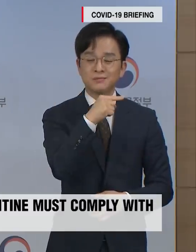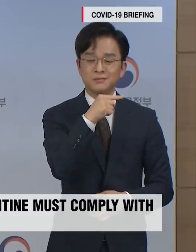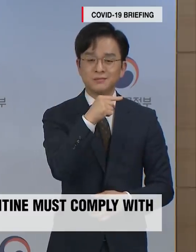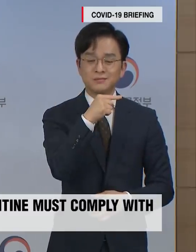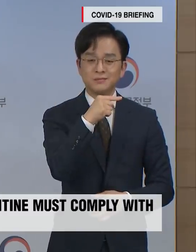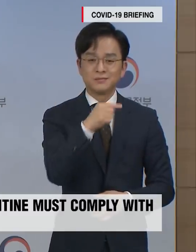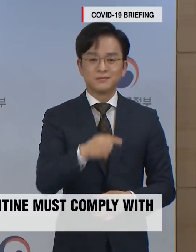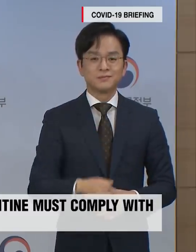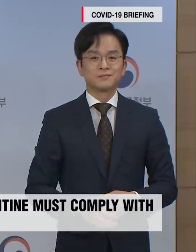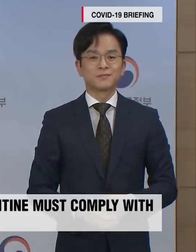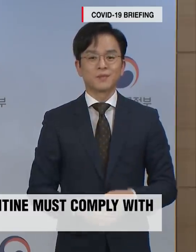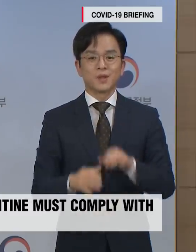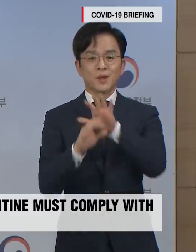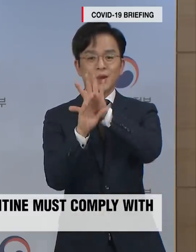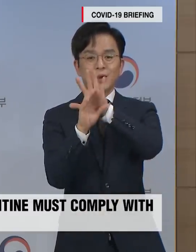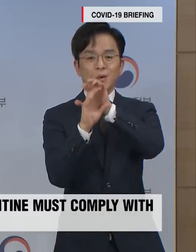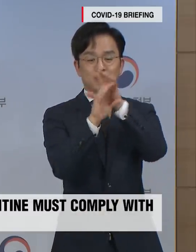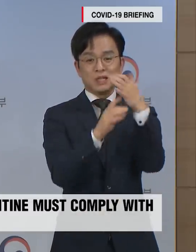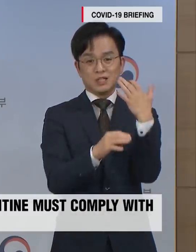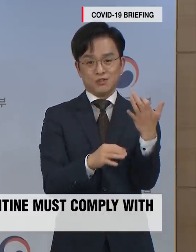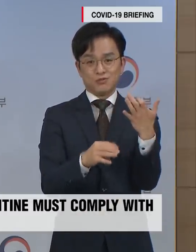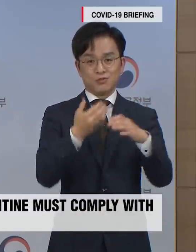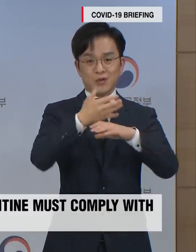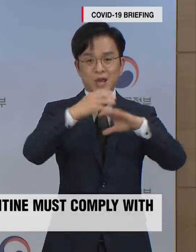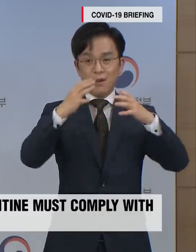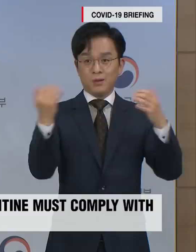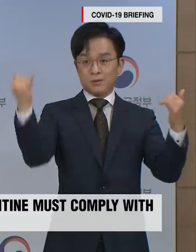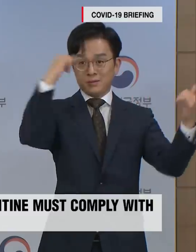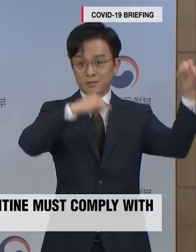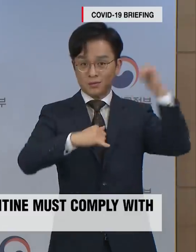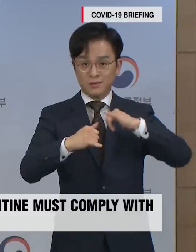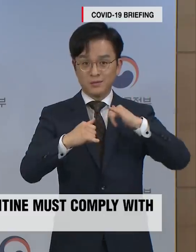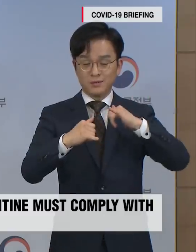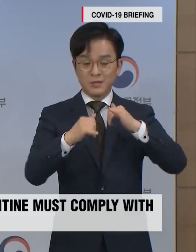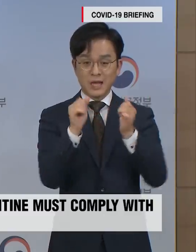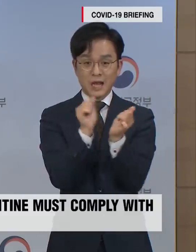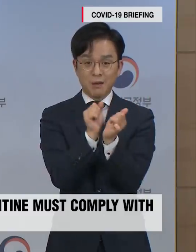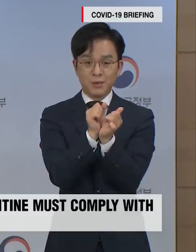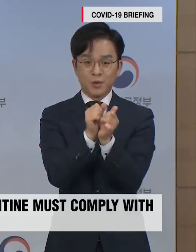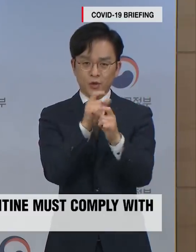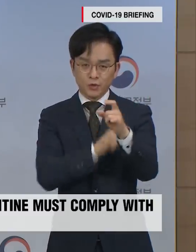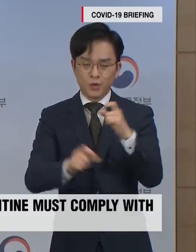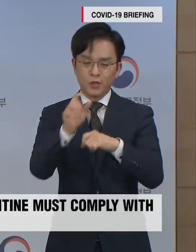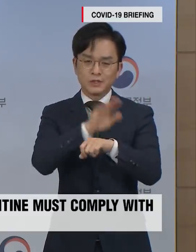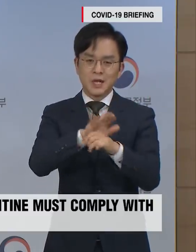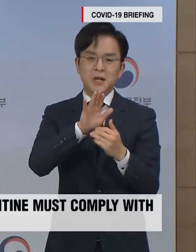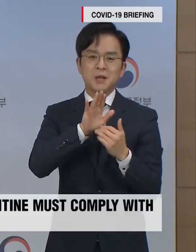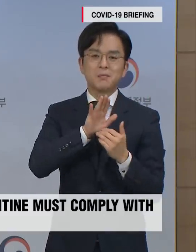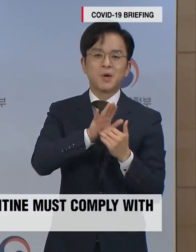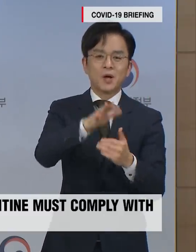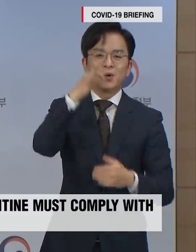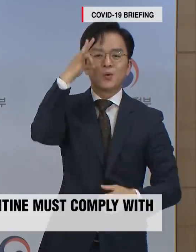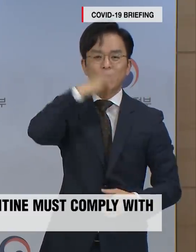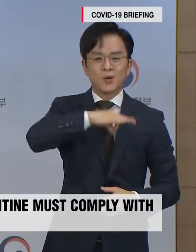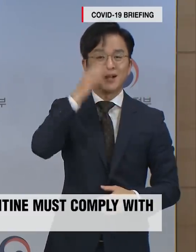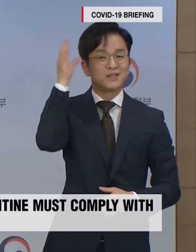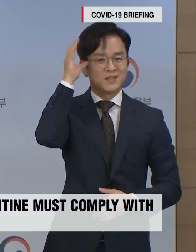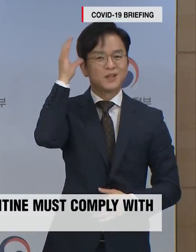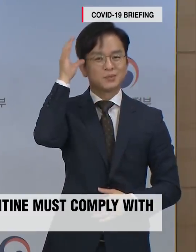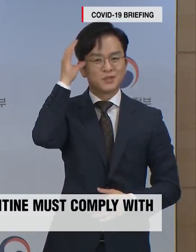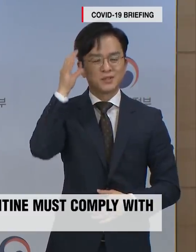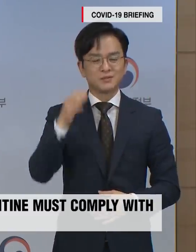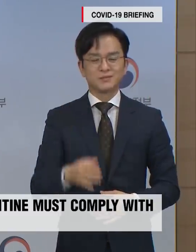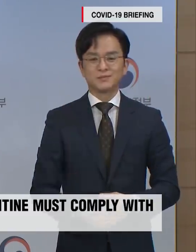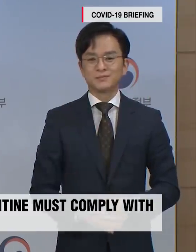coming in from the U.S. in the future. And through this, we're going to be able to thoroughly